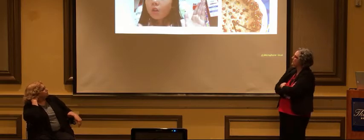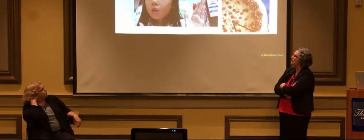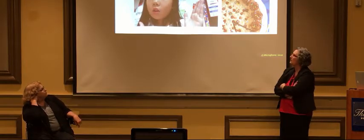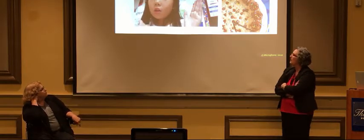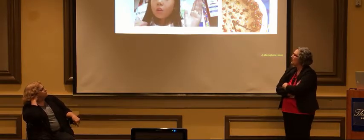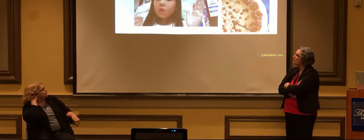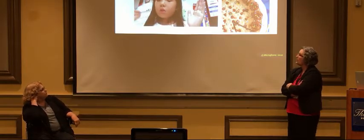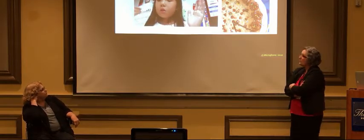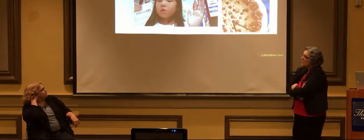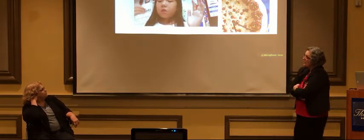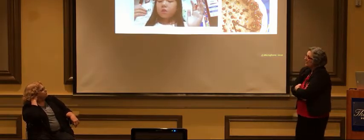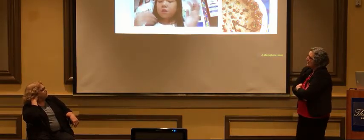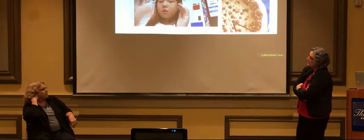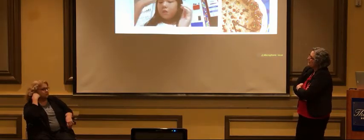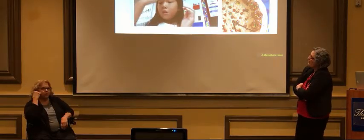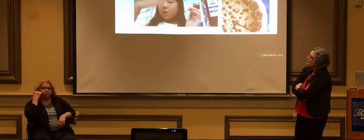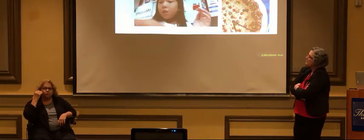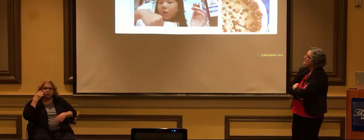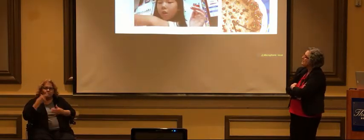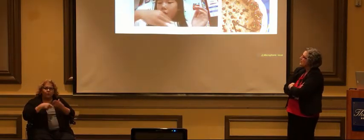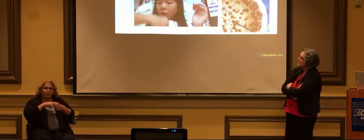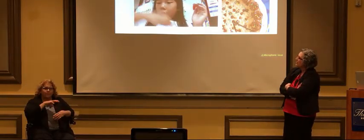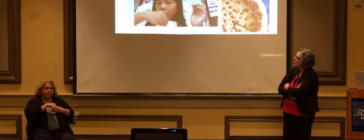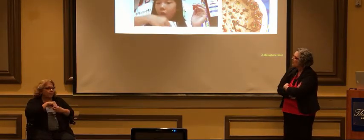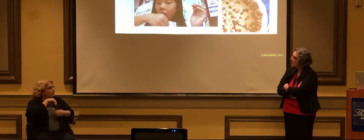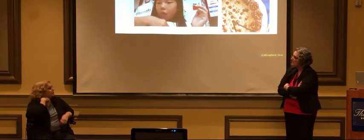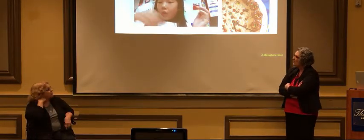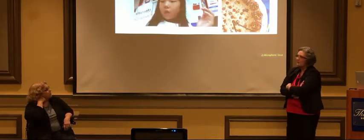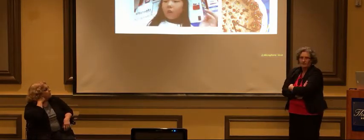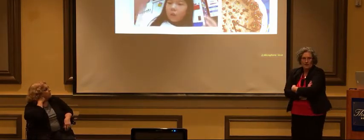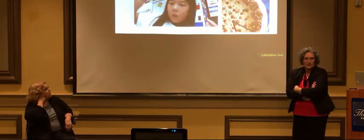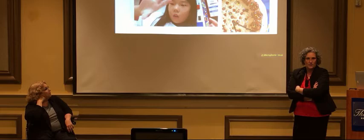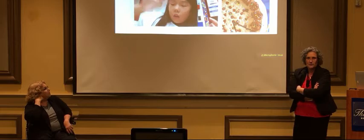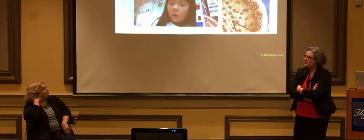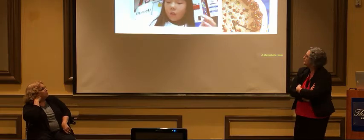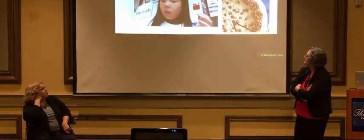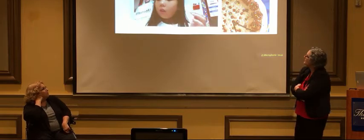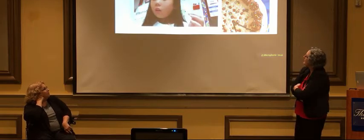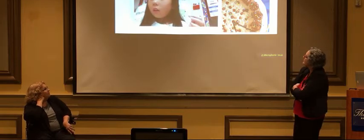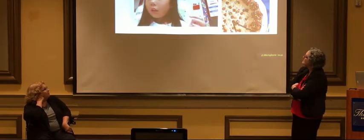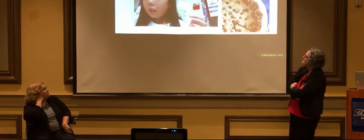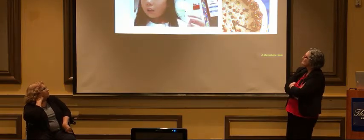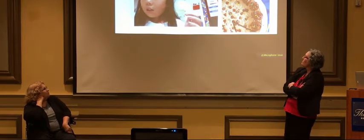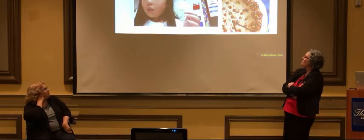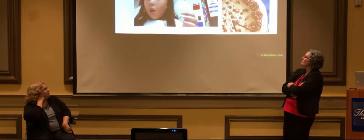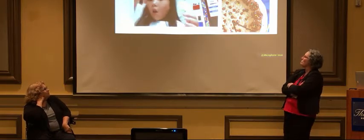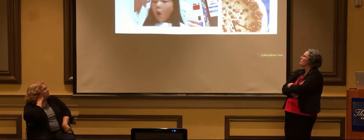Sugar, you know. She knew the ingredients. You know, the white stuff, the flour.